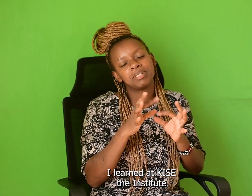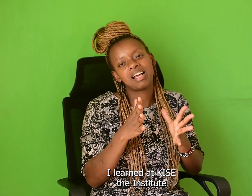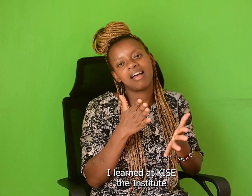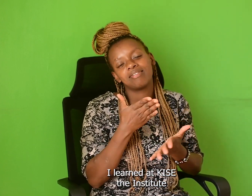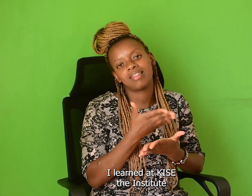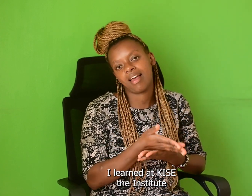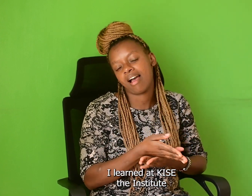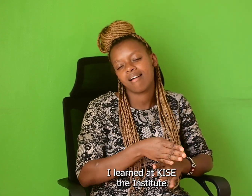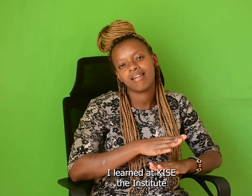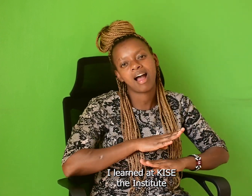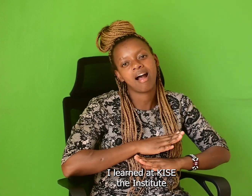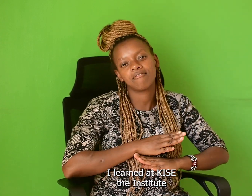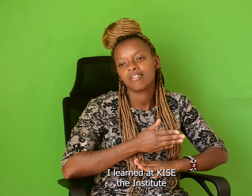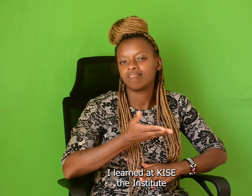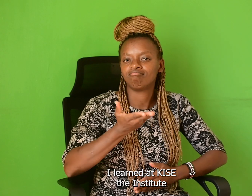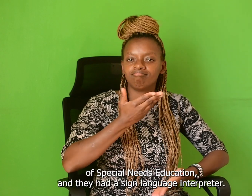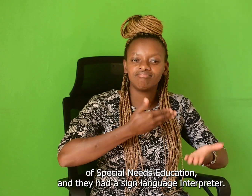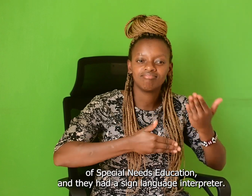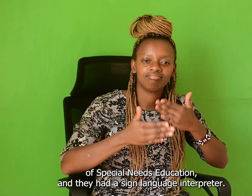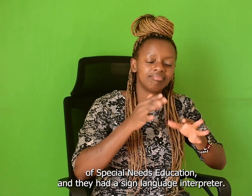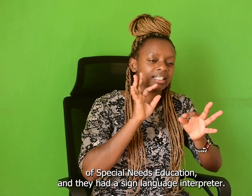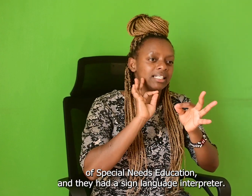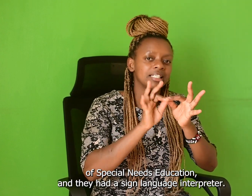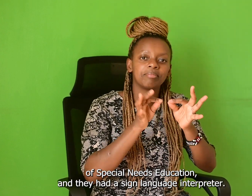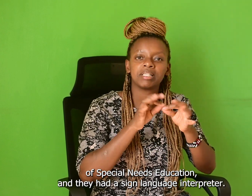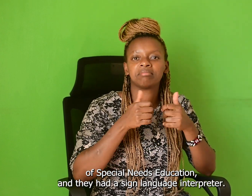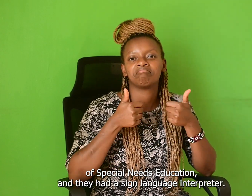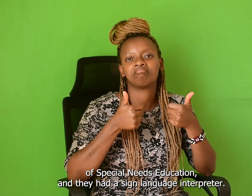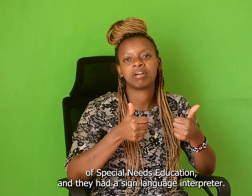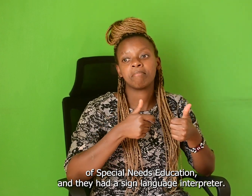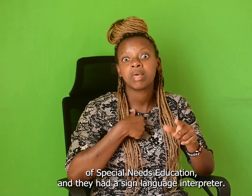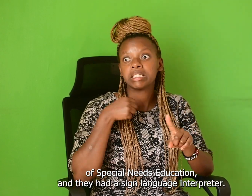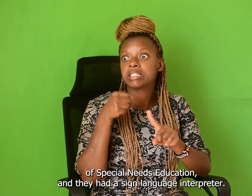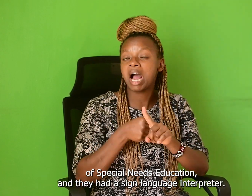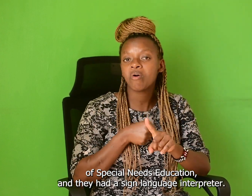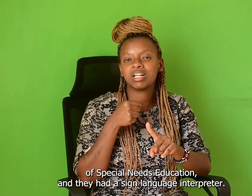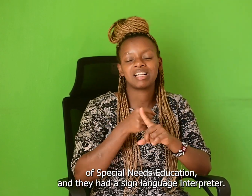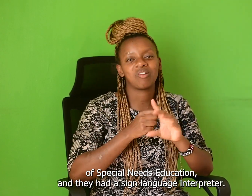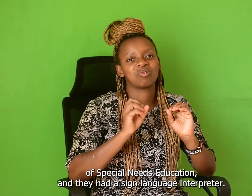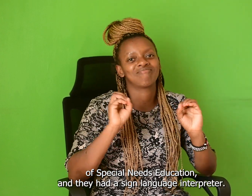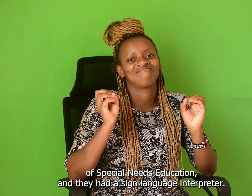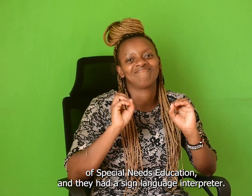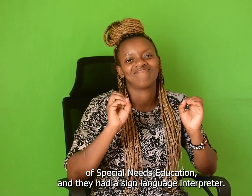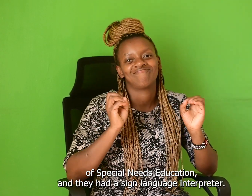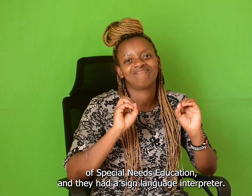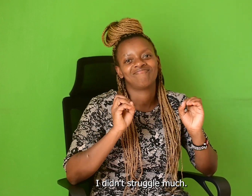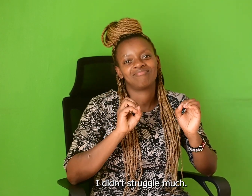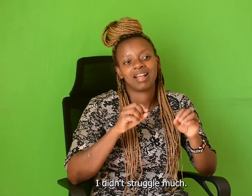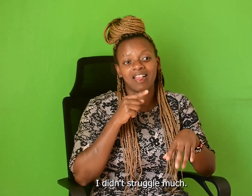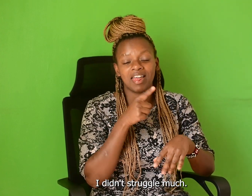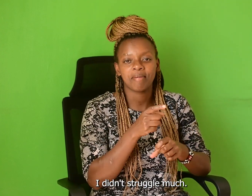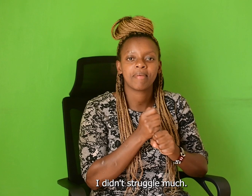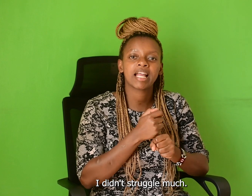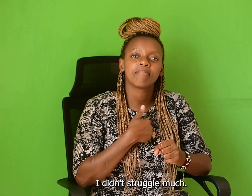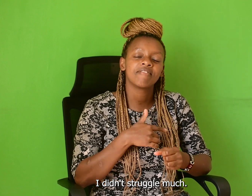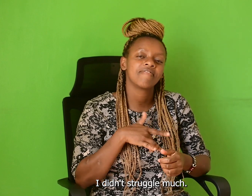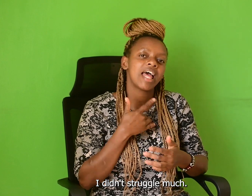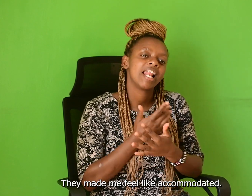at KISE, the Kenya Institute of Special Needs Education, and they had a sign language interpreter. I didn't struggle much. They made